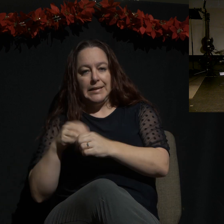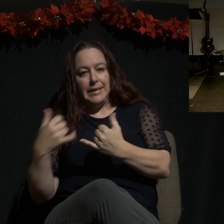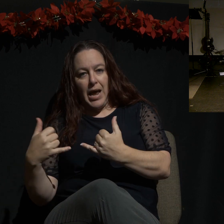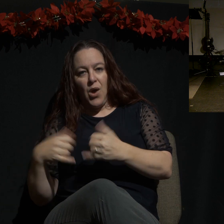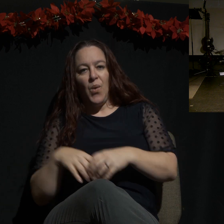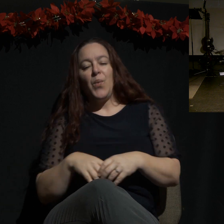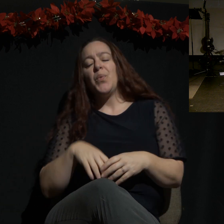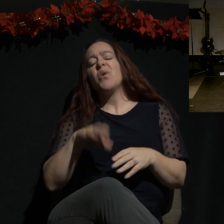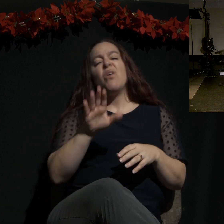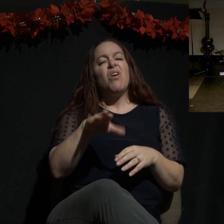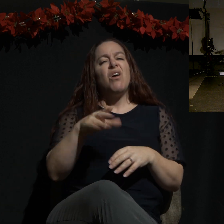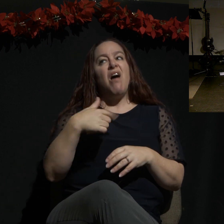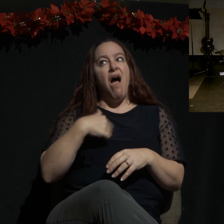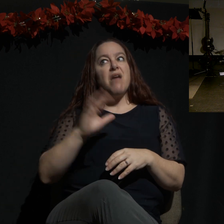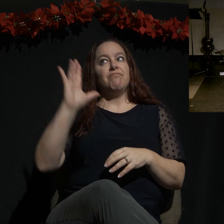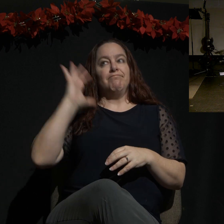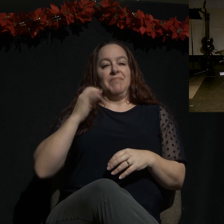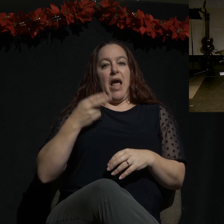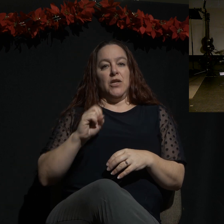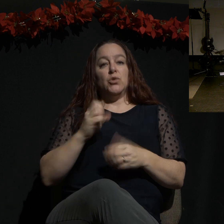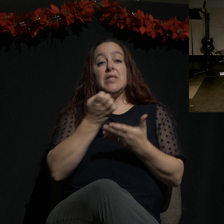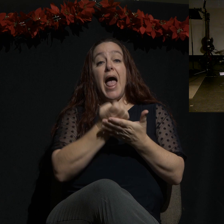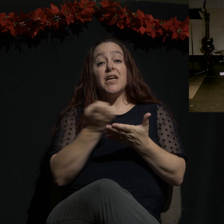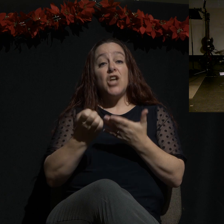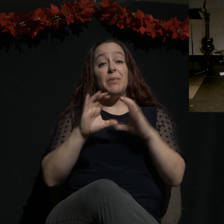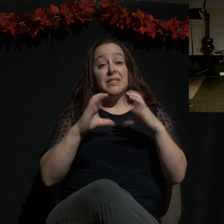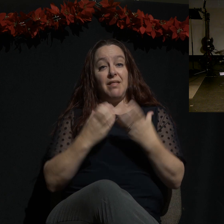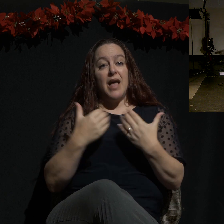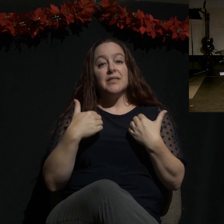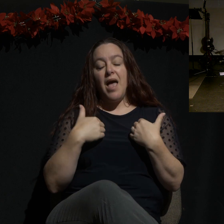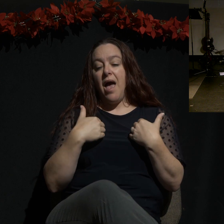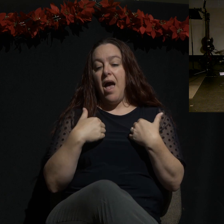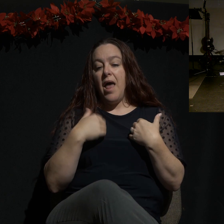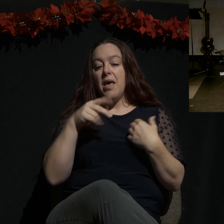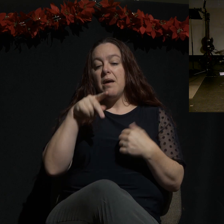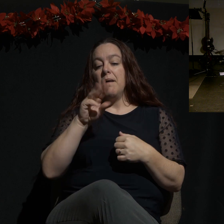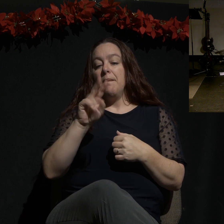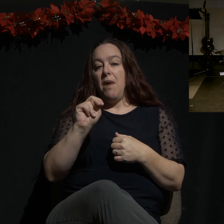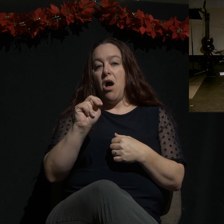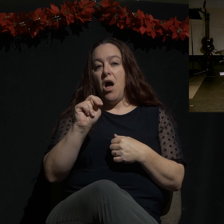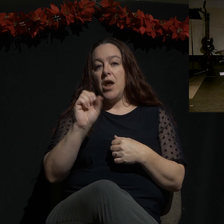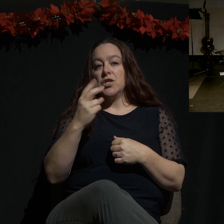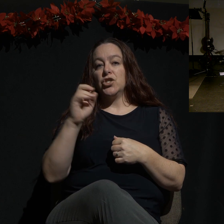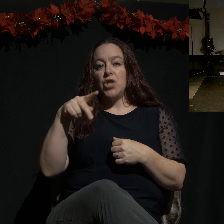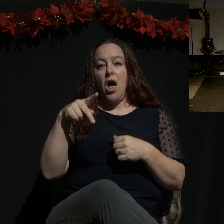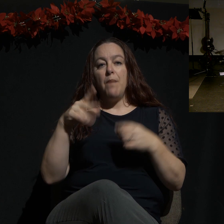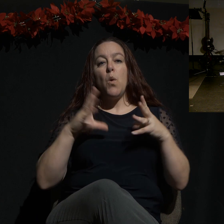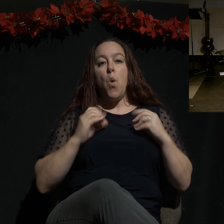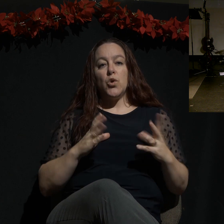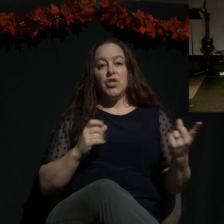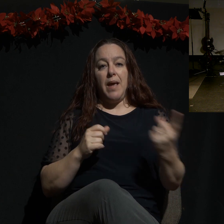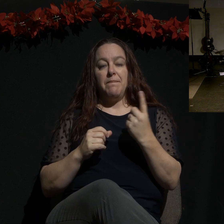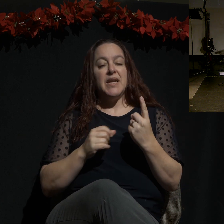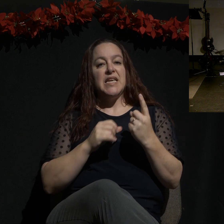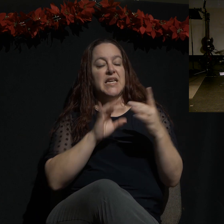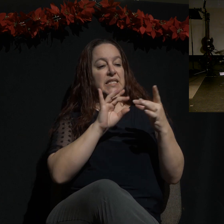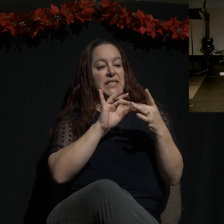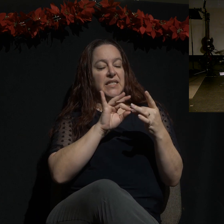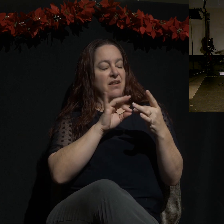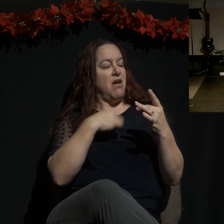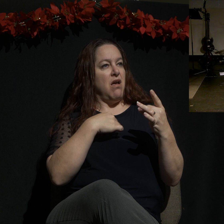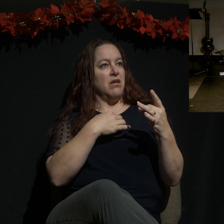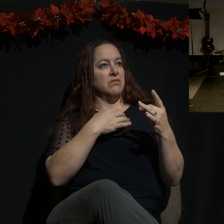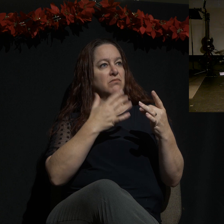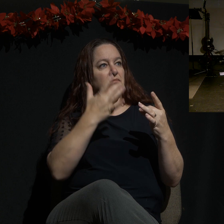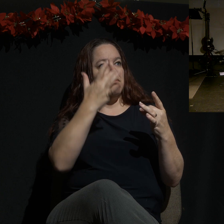when I was in high school, in my economics class, we had a pawn shop owner come in. And he said something to me that has stuck with me